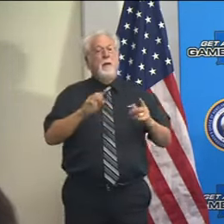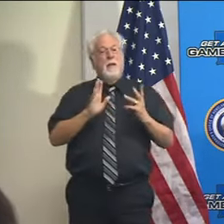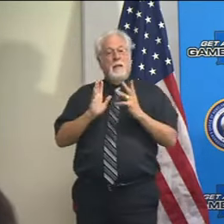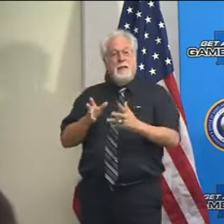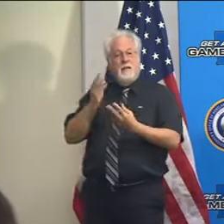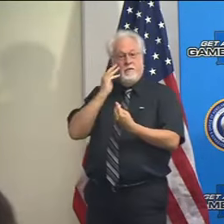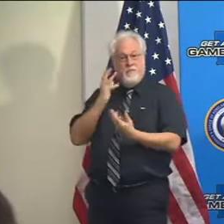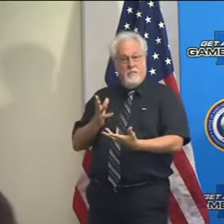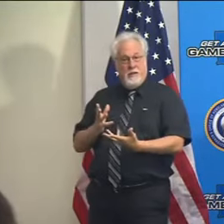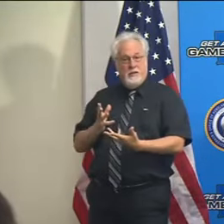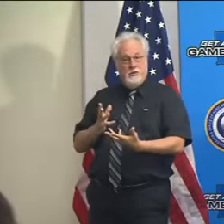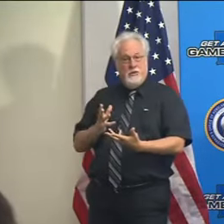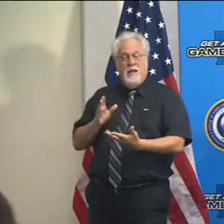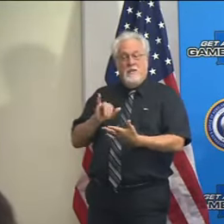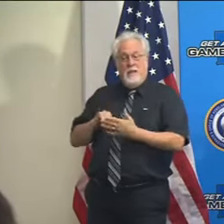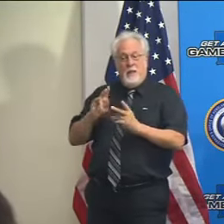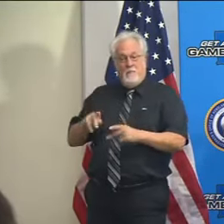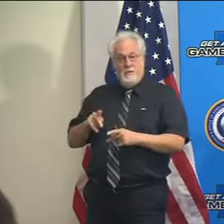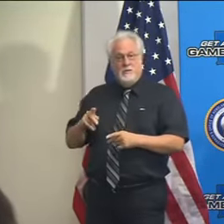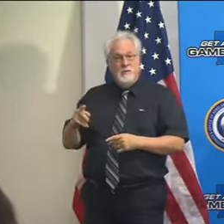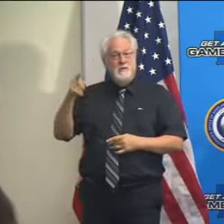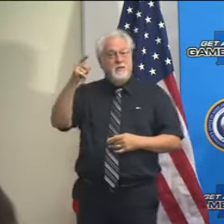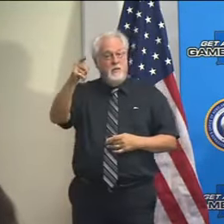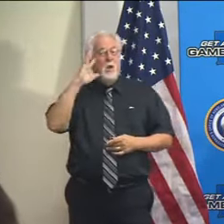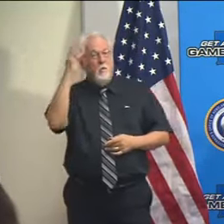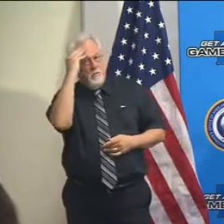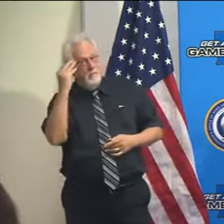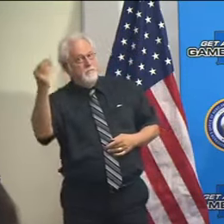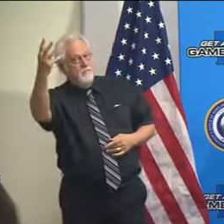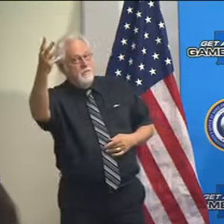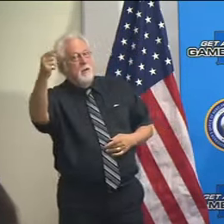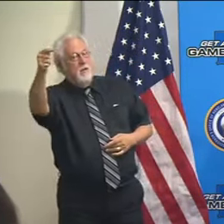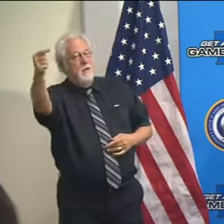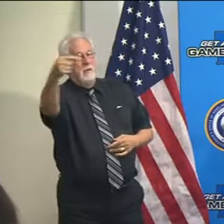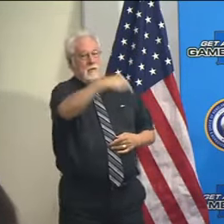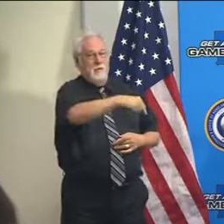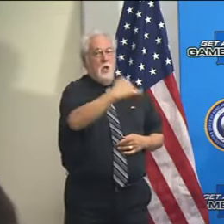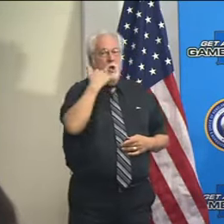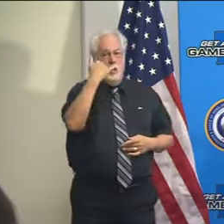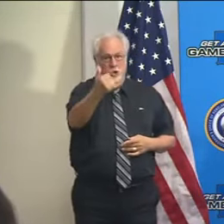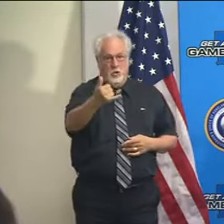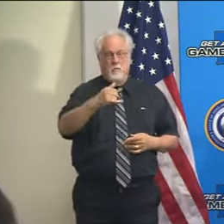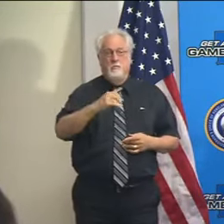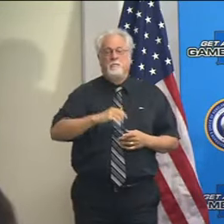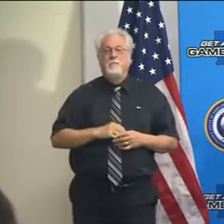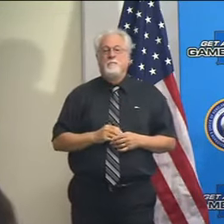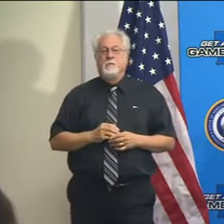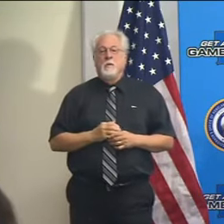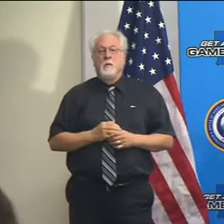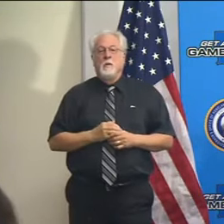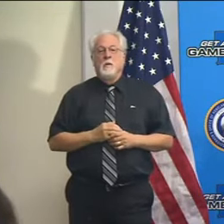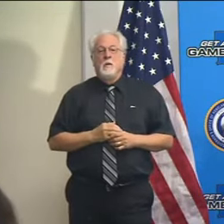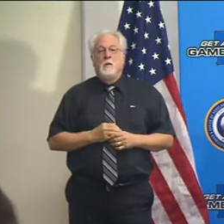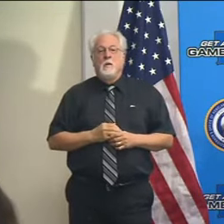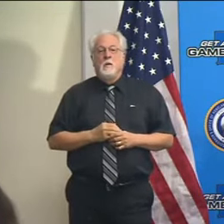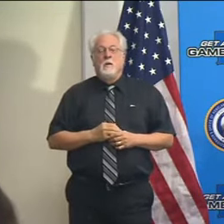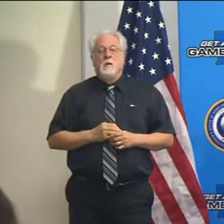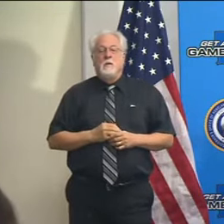your information and that individual happens to be there, they will pass it along so they can call you back.